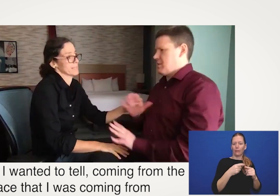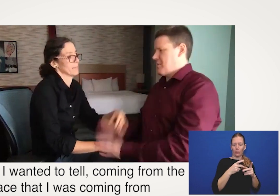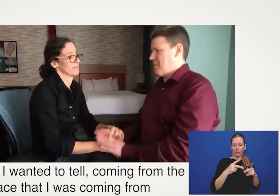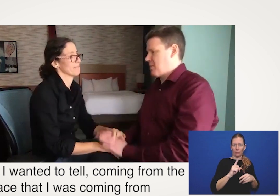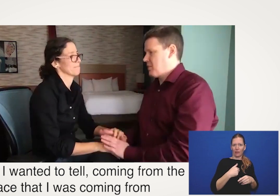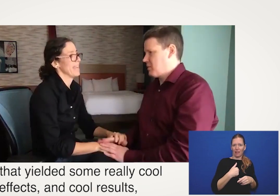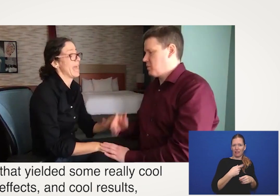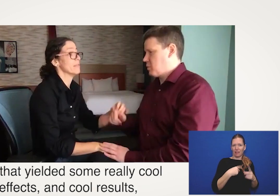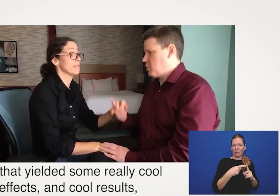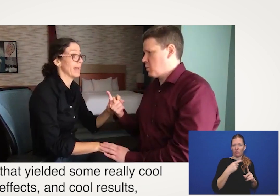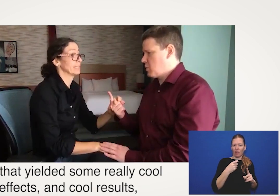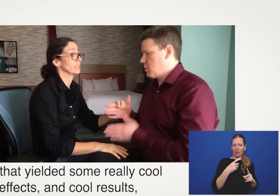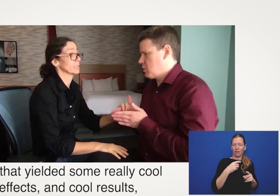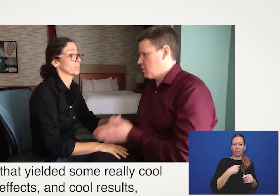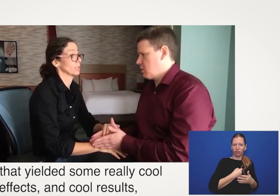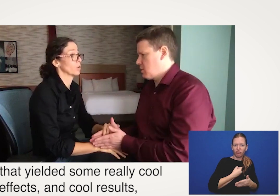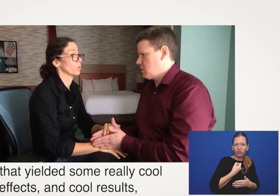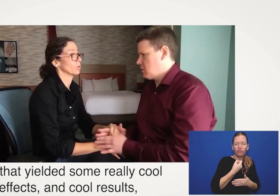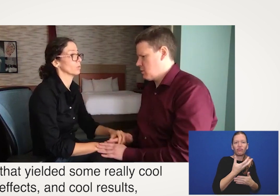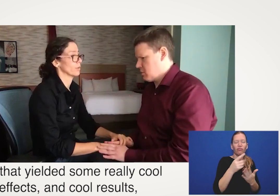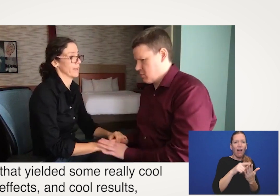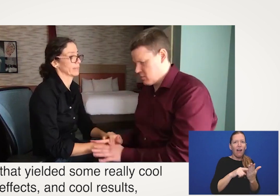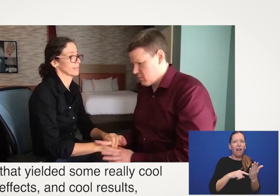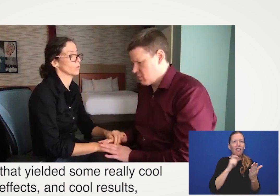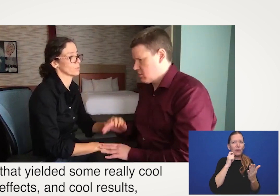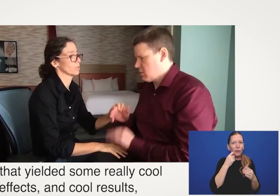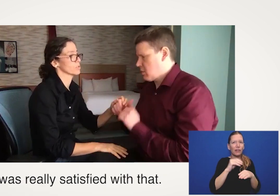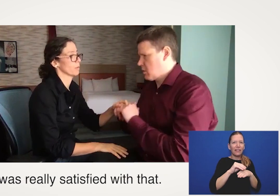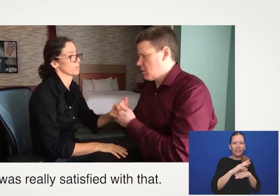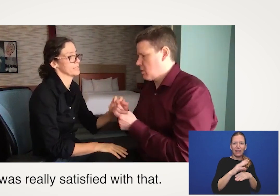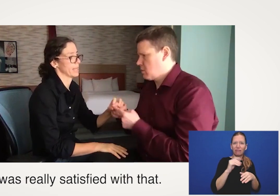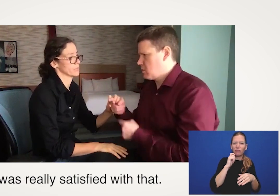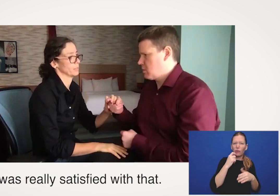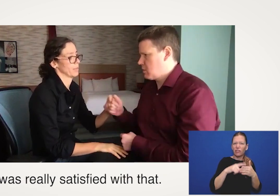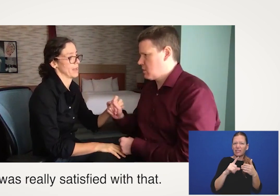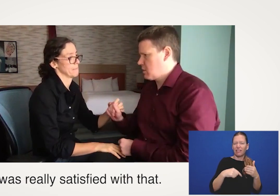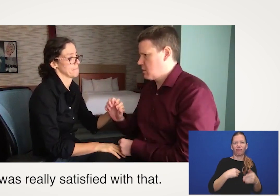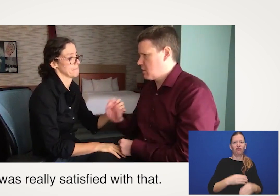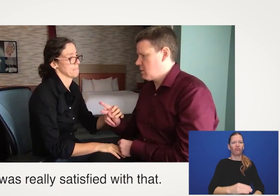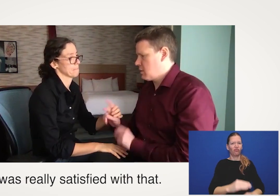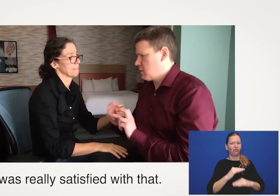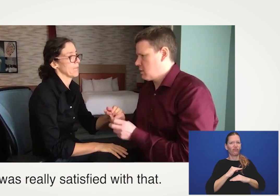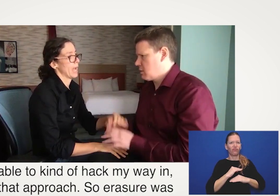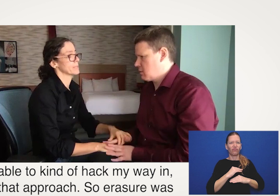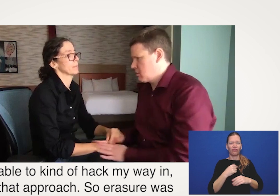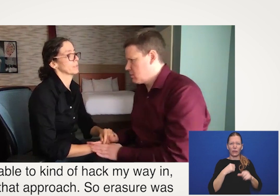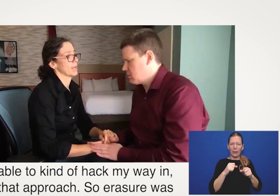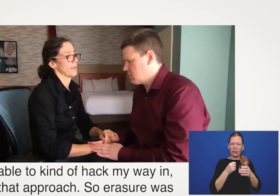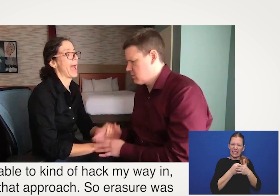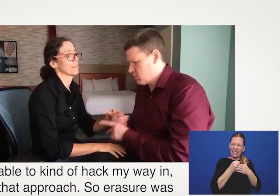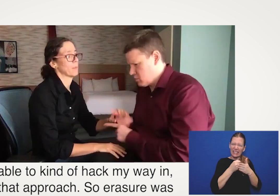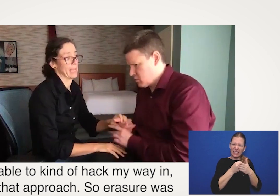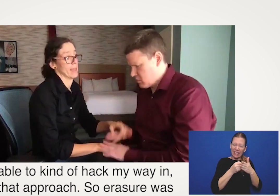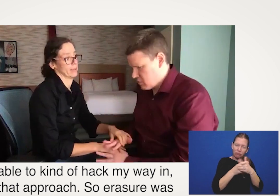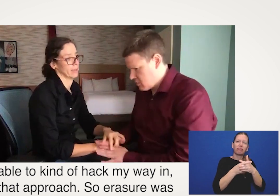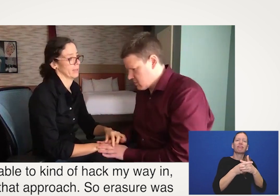that I was coming from. And that yielded some really cool effects and cool results. So I was really satisfied with that. I was able to kind of